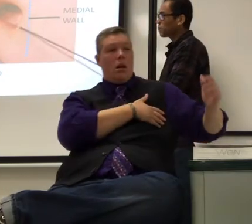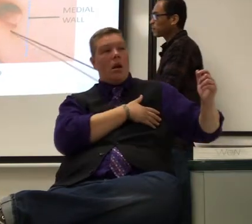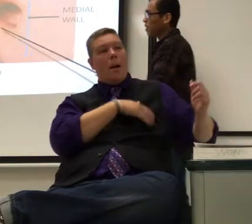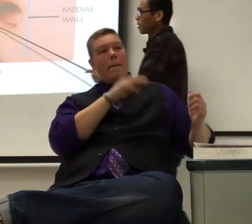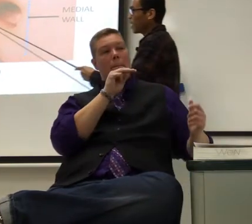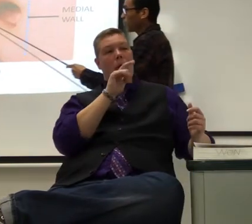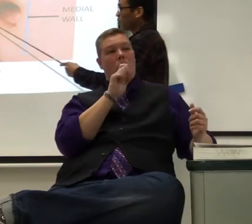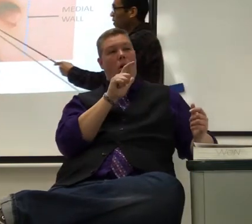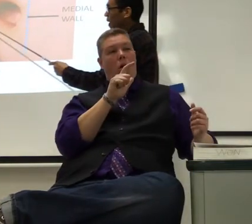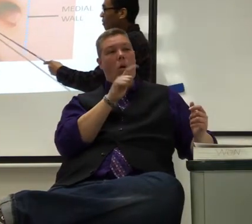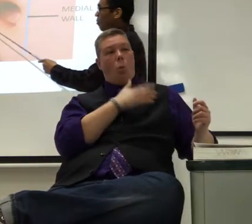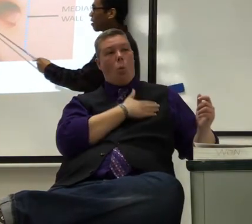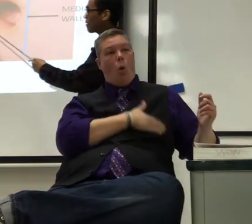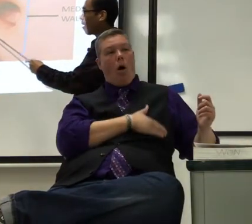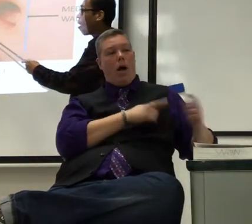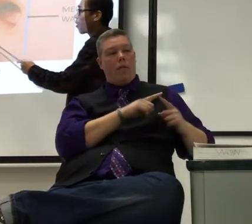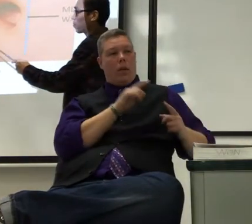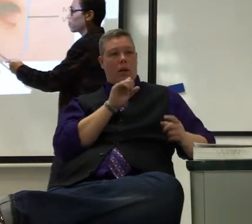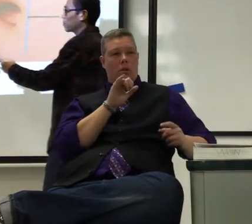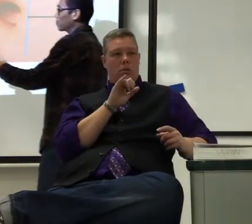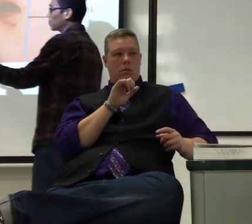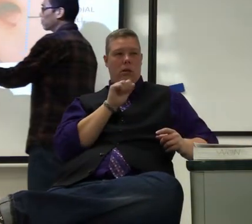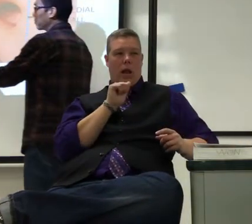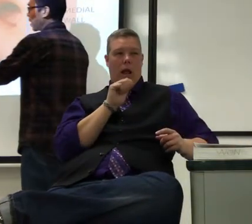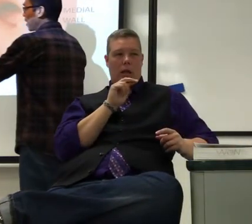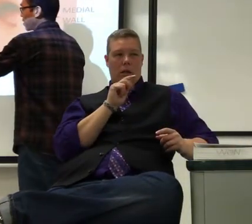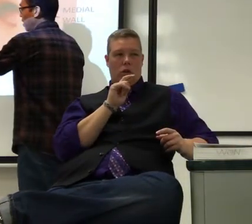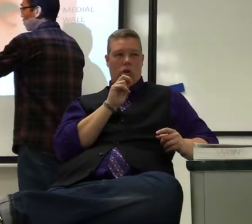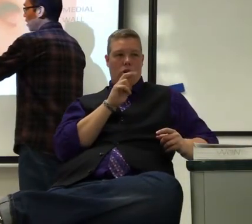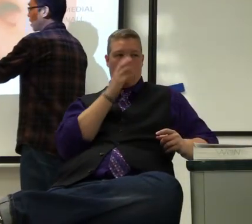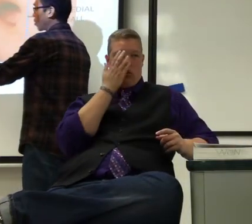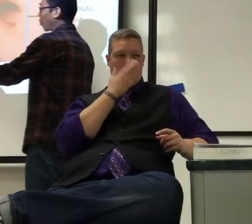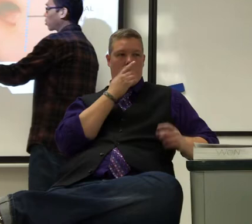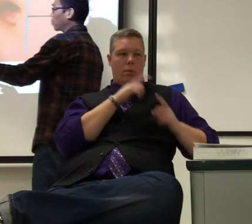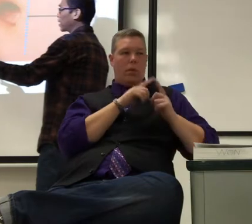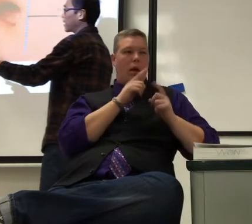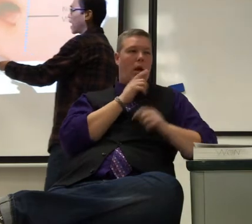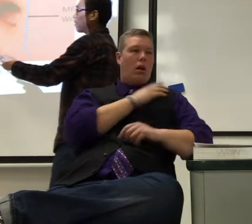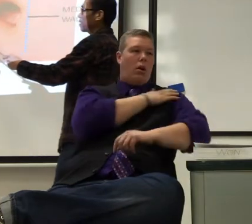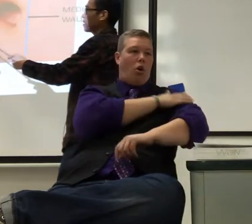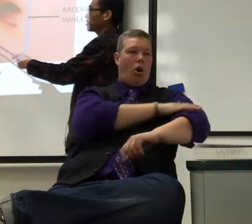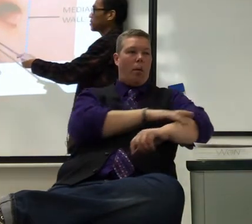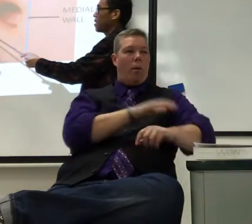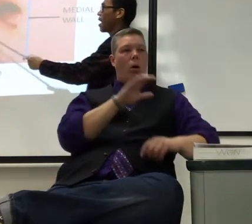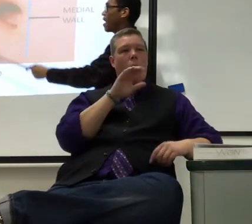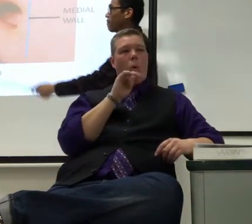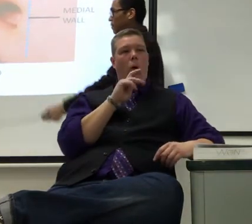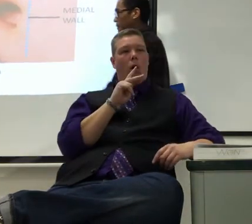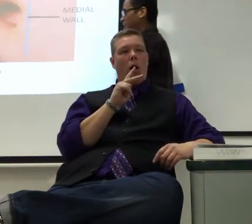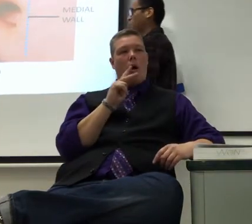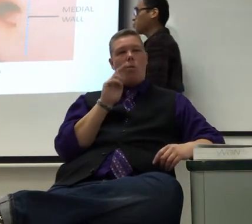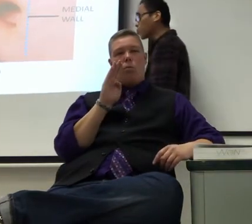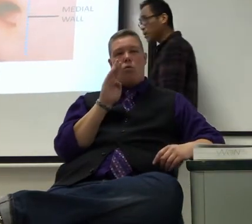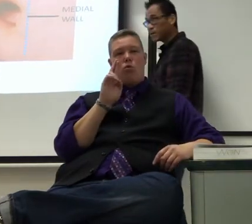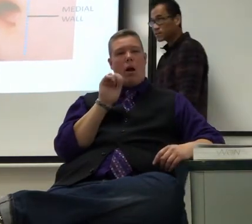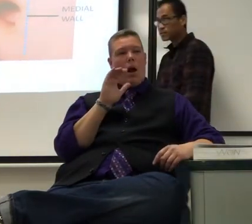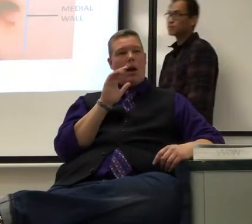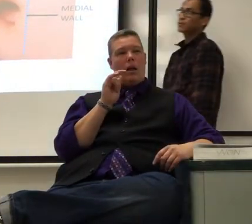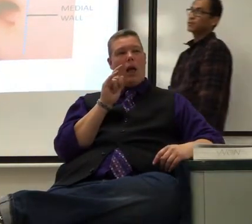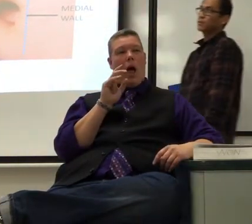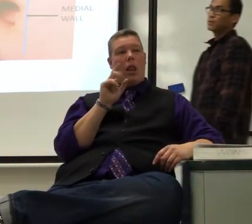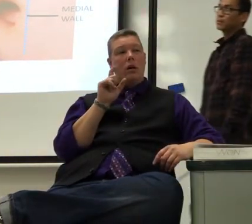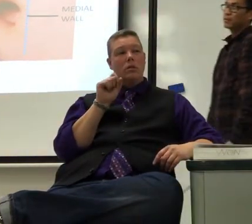anterior. And with the lateral wall, you have the arm. Okay. You have the coracobrachialis, brachialis, you have the